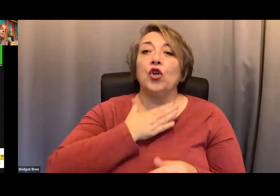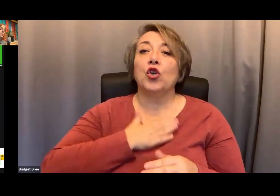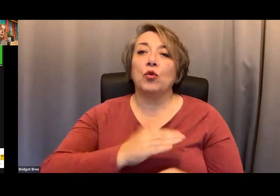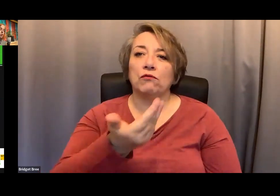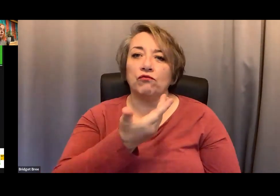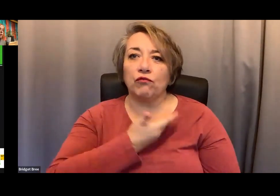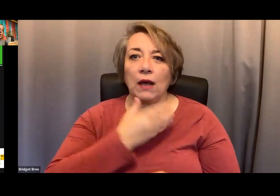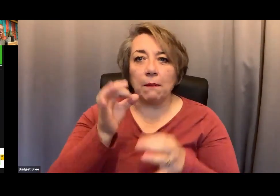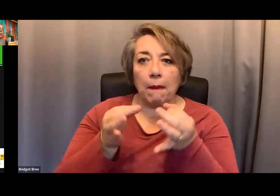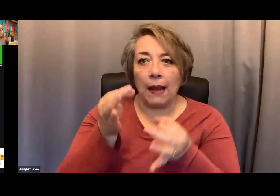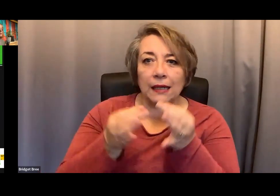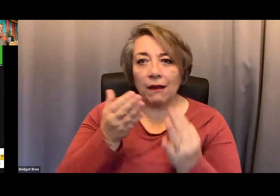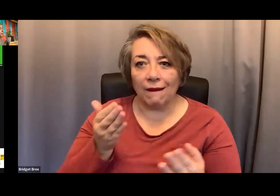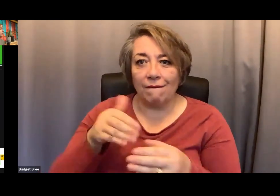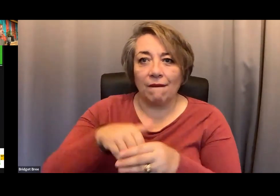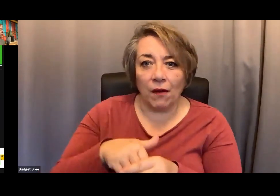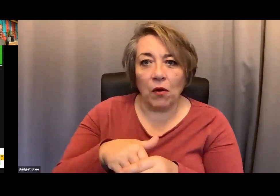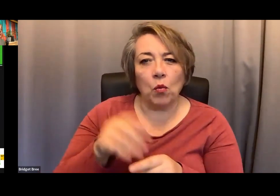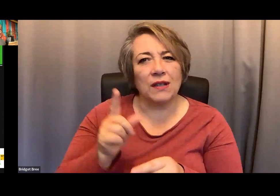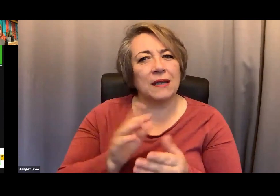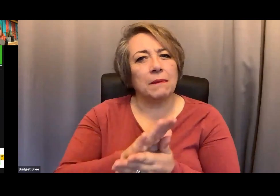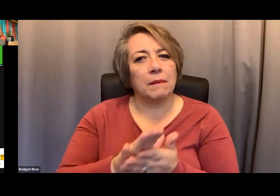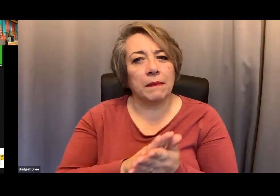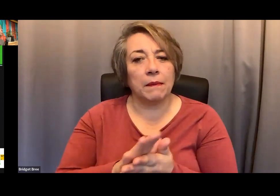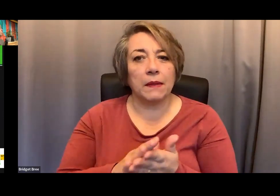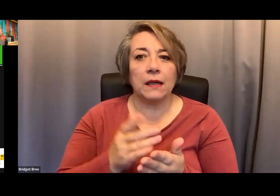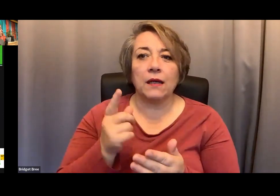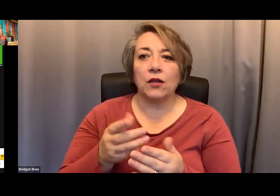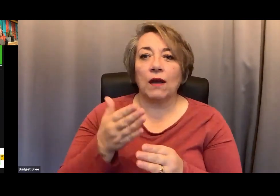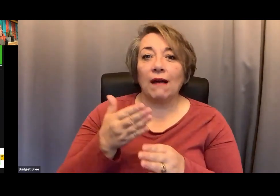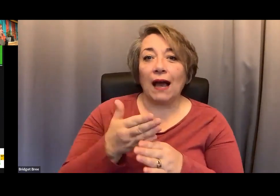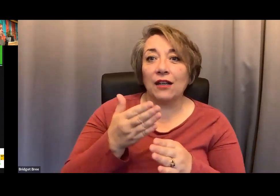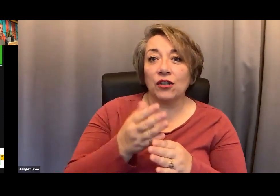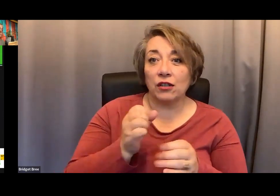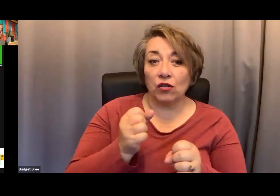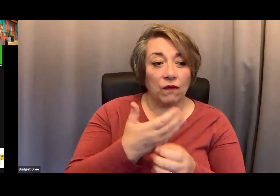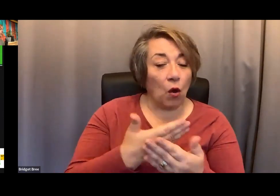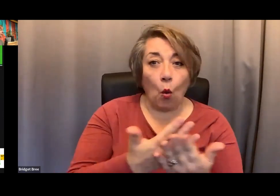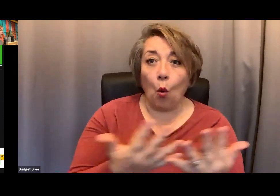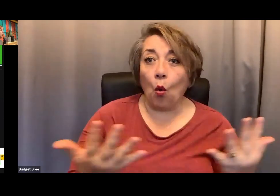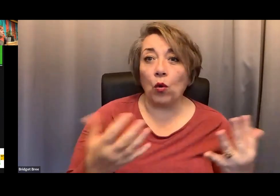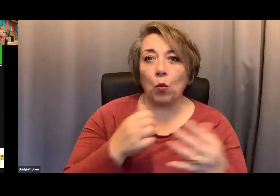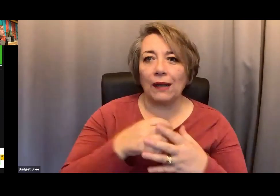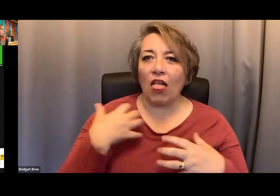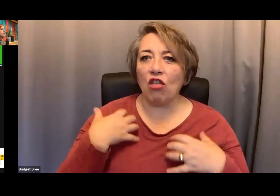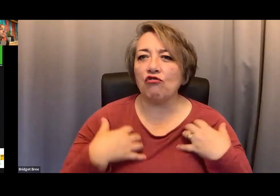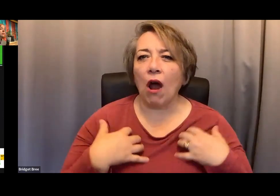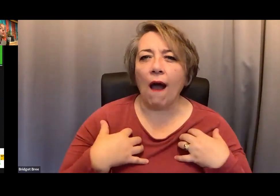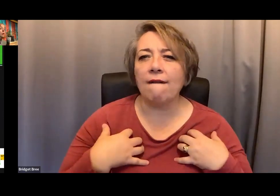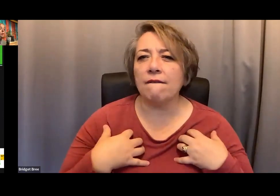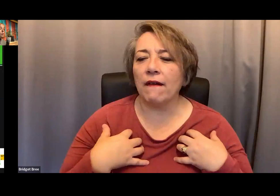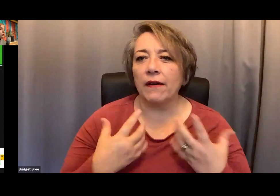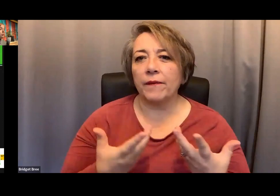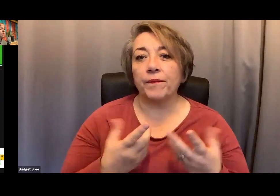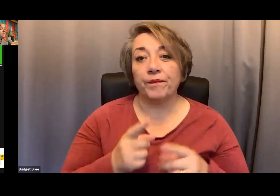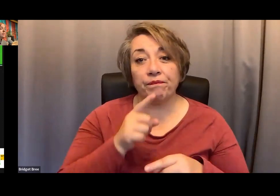political participation. What does it mean to take action to enable all the people of our place thrive? That's the local social lens. The